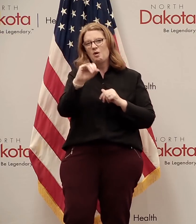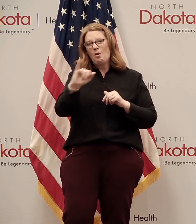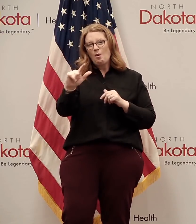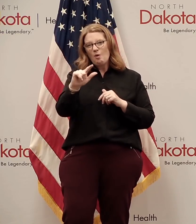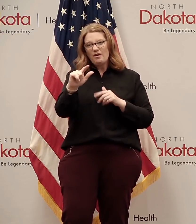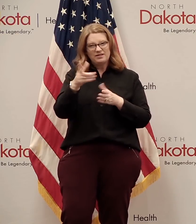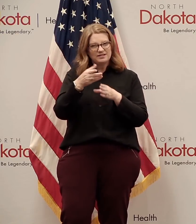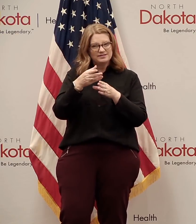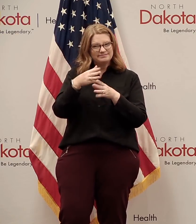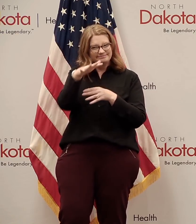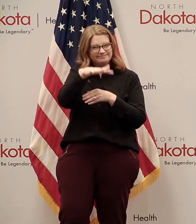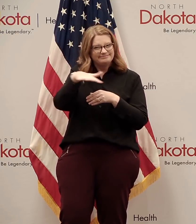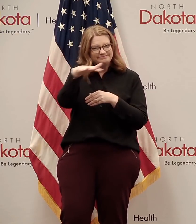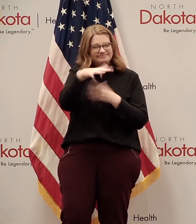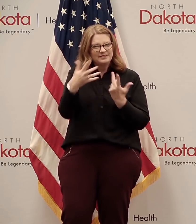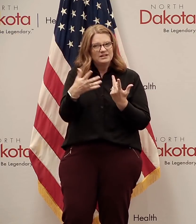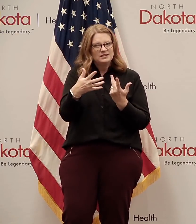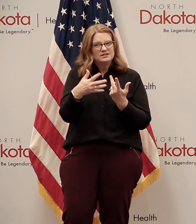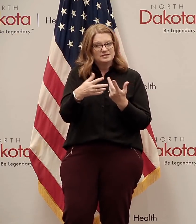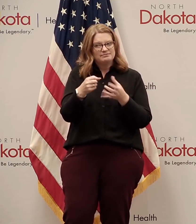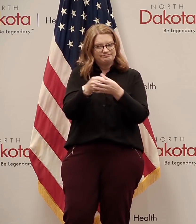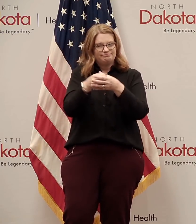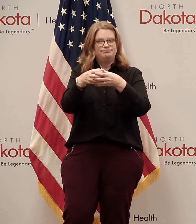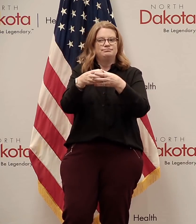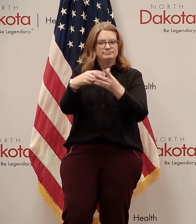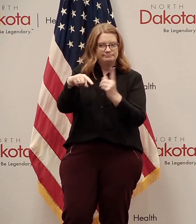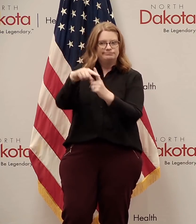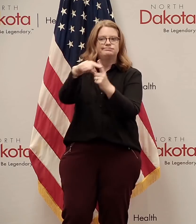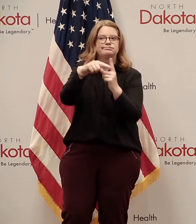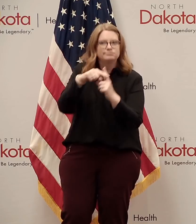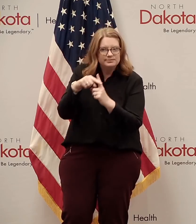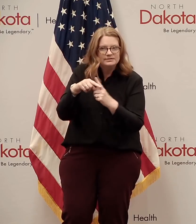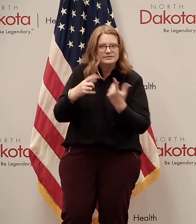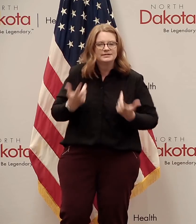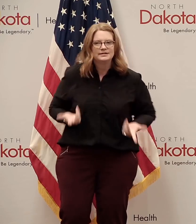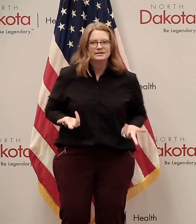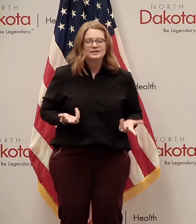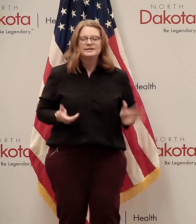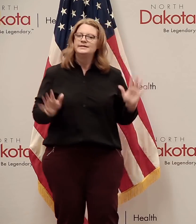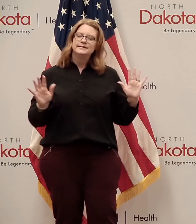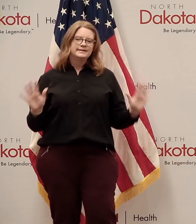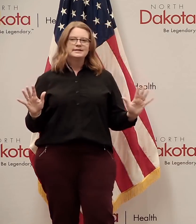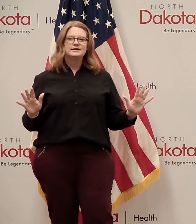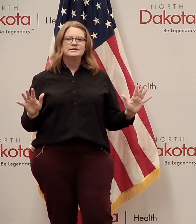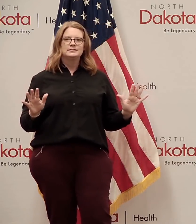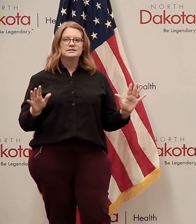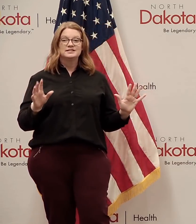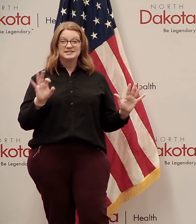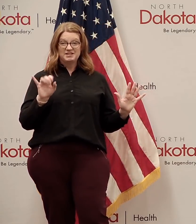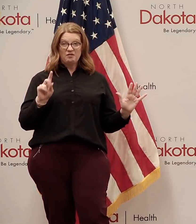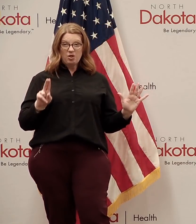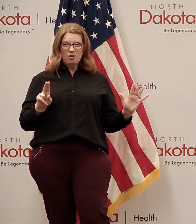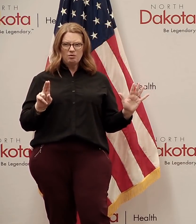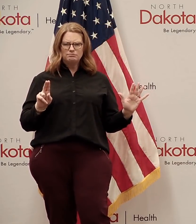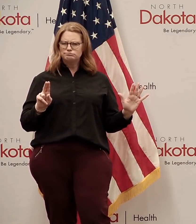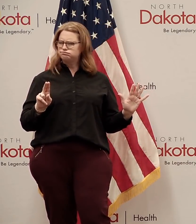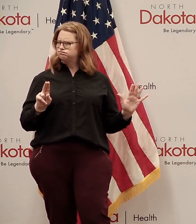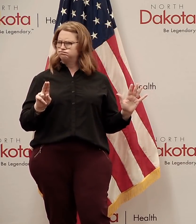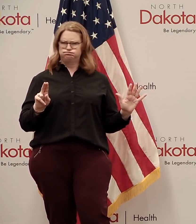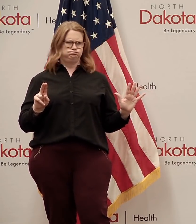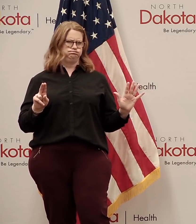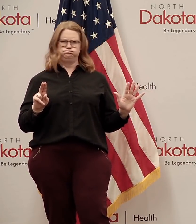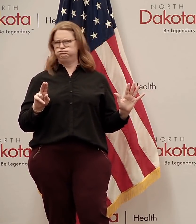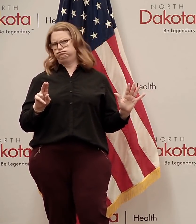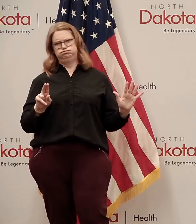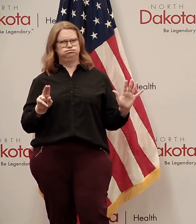energy sector, where we've had these clusters occur. And remember, again, this is not like the flu. This is something where you